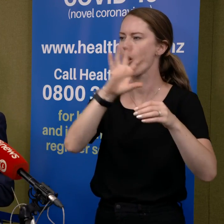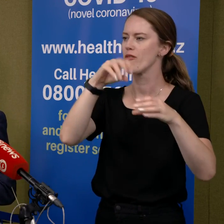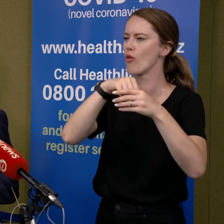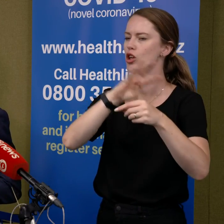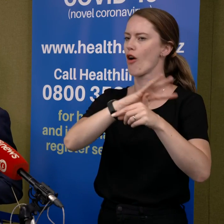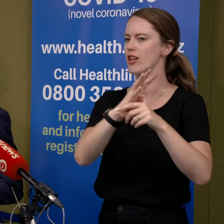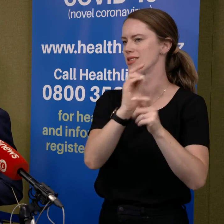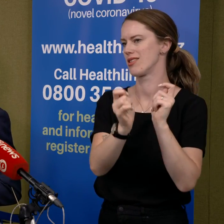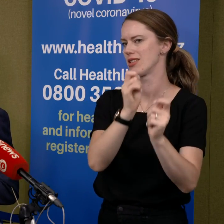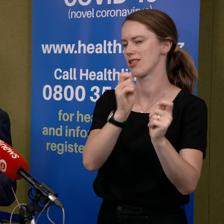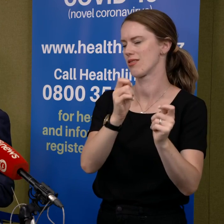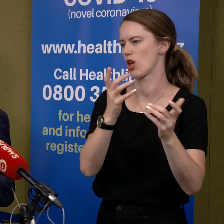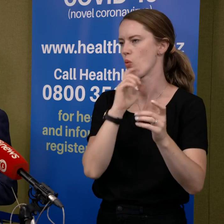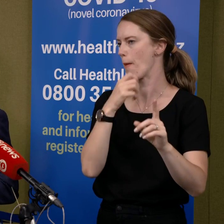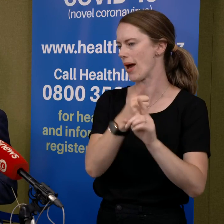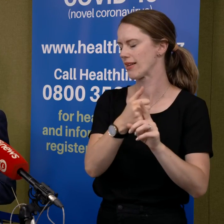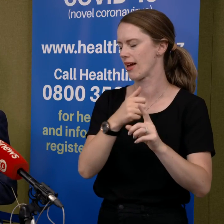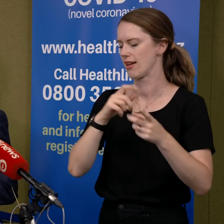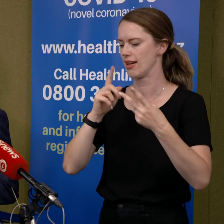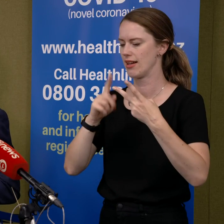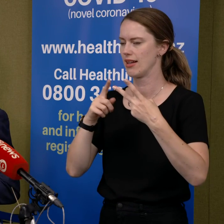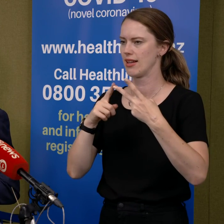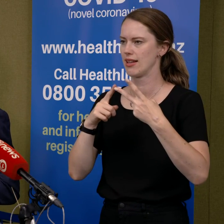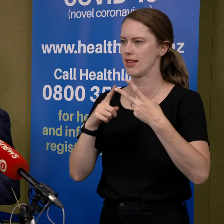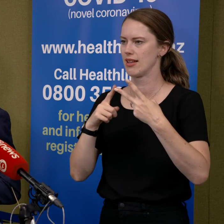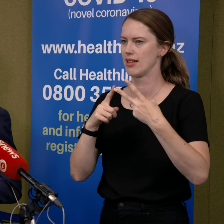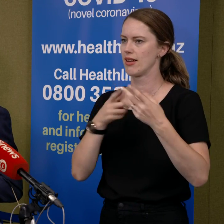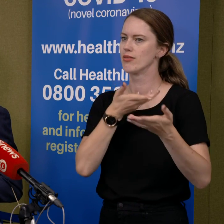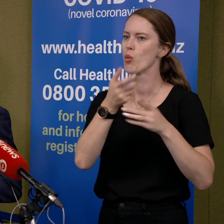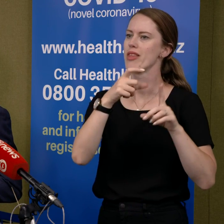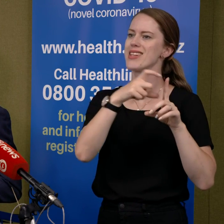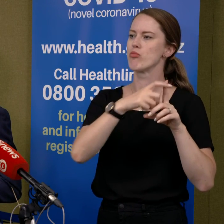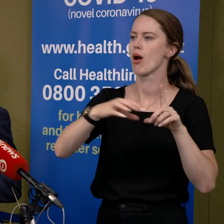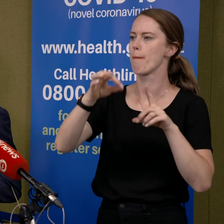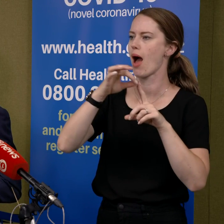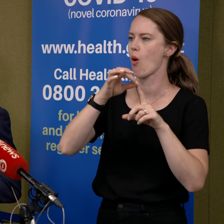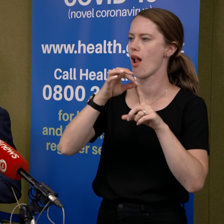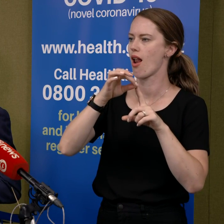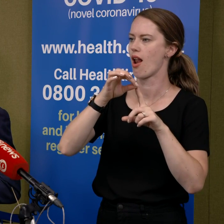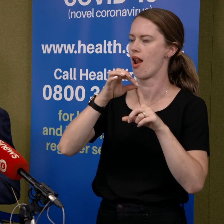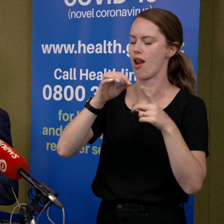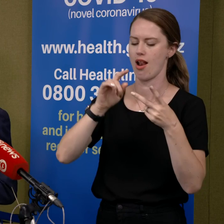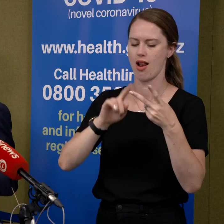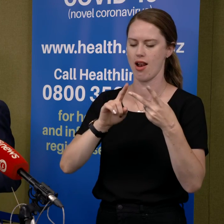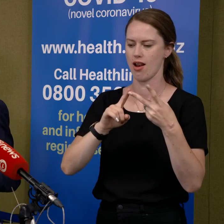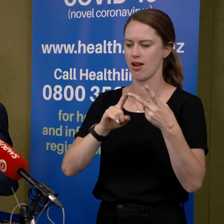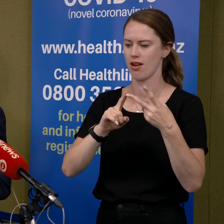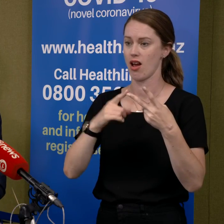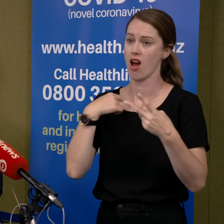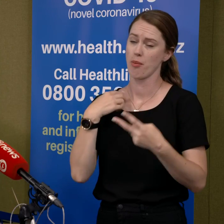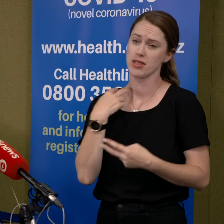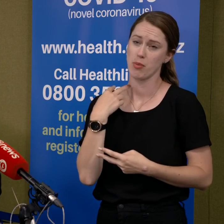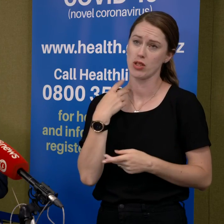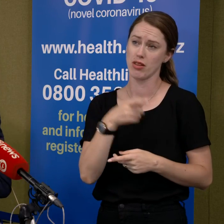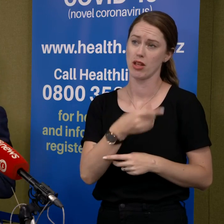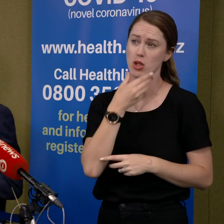in COVID-19 testing. The second part of the conversation I had with Deborah Powell was that I'm just disappointed that